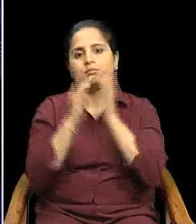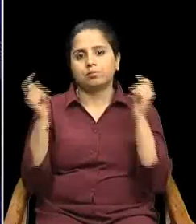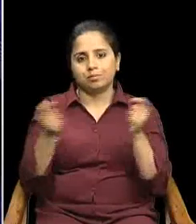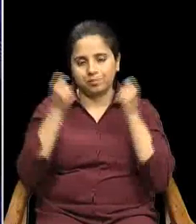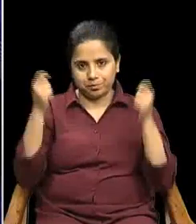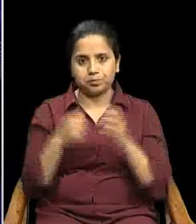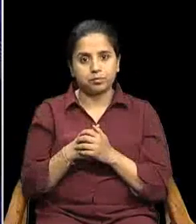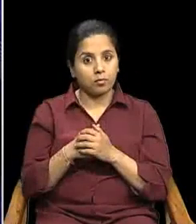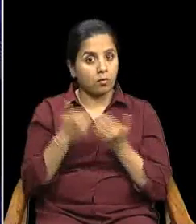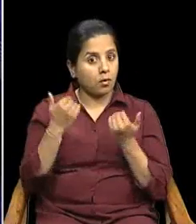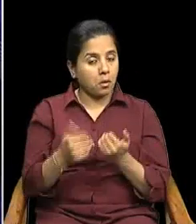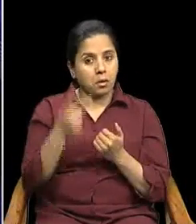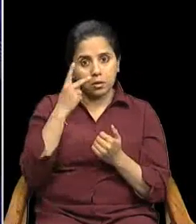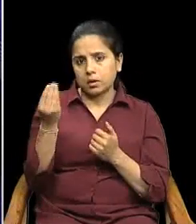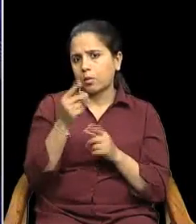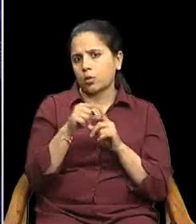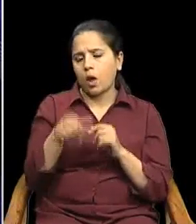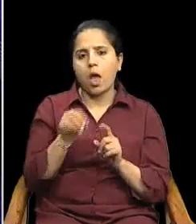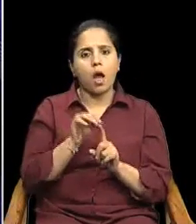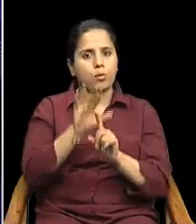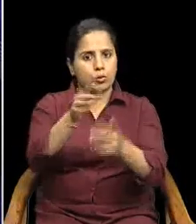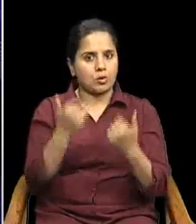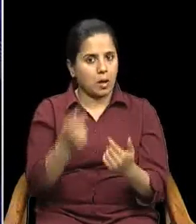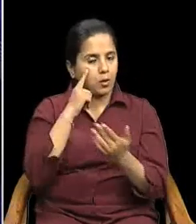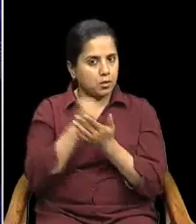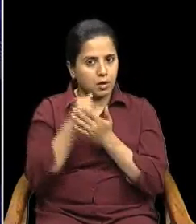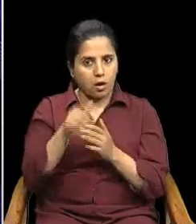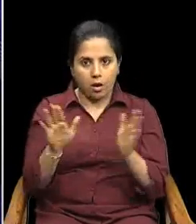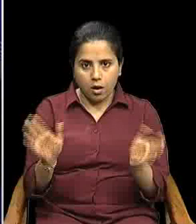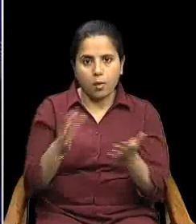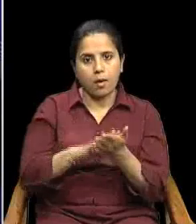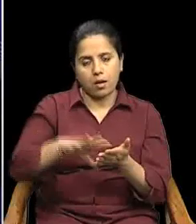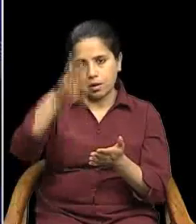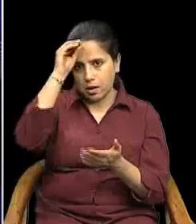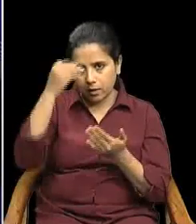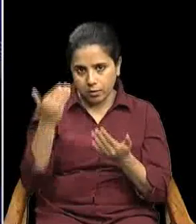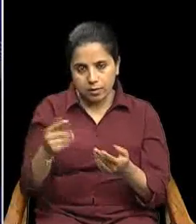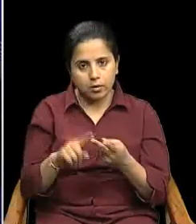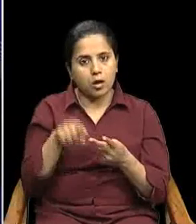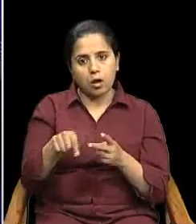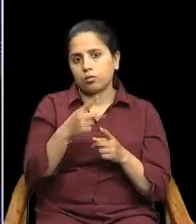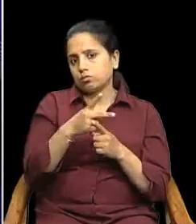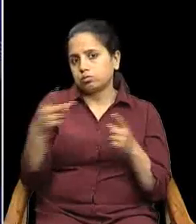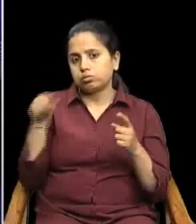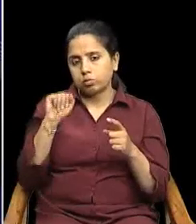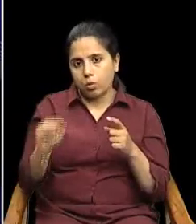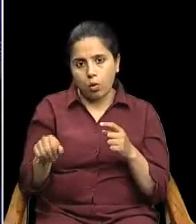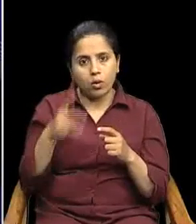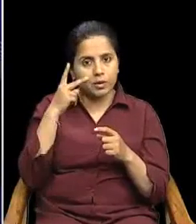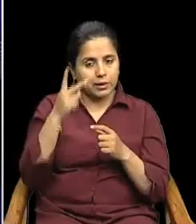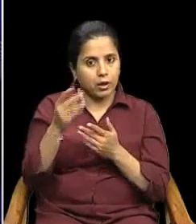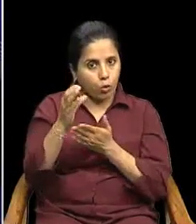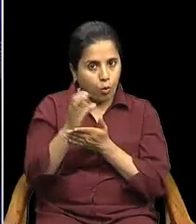Now, let's do some approaches enabling the learning of multidisciplinary